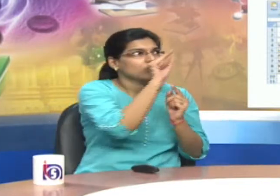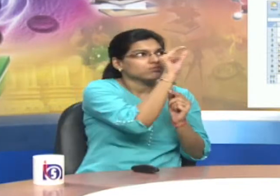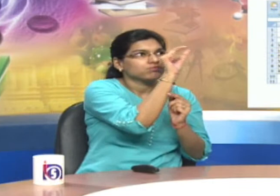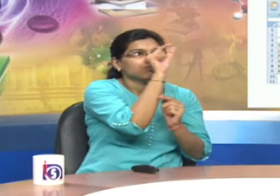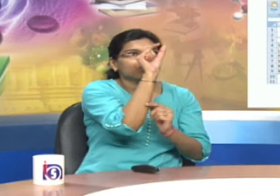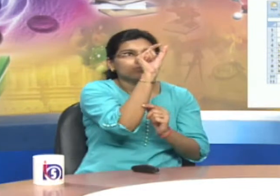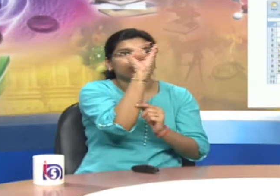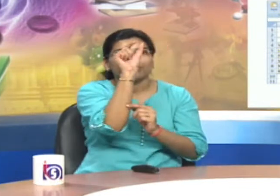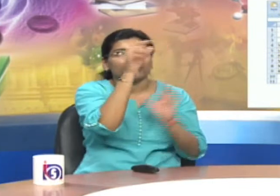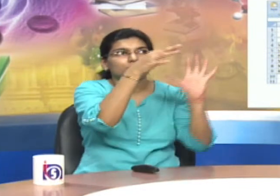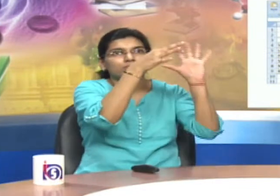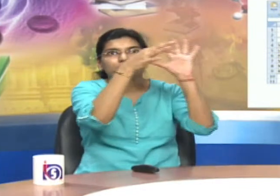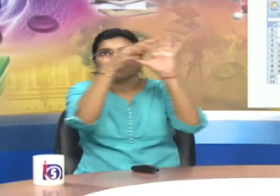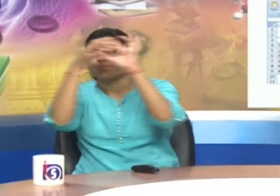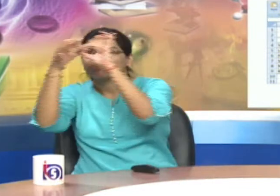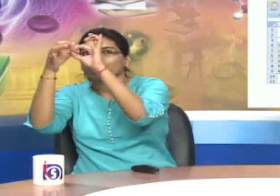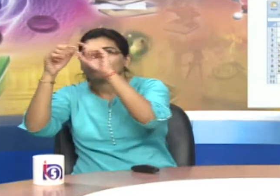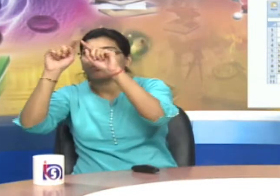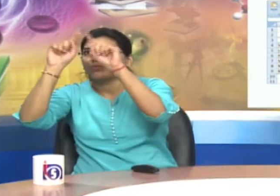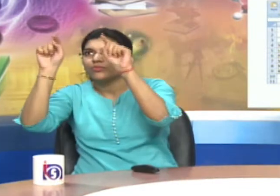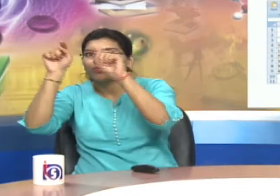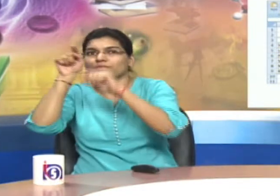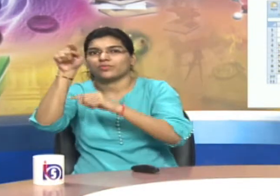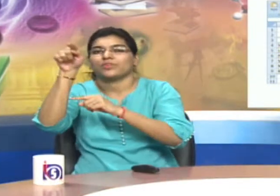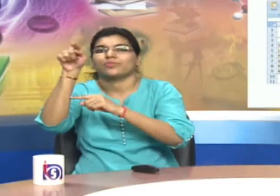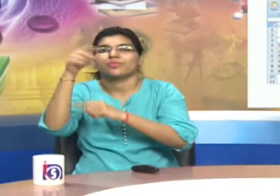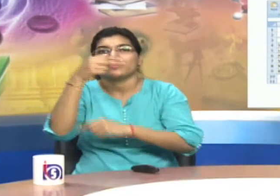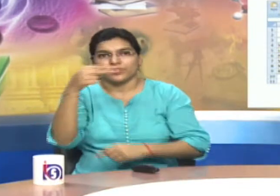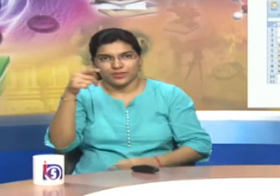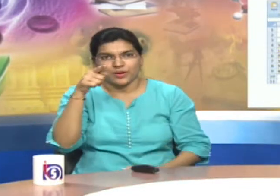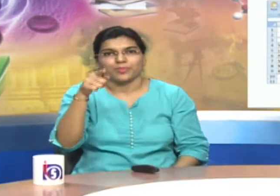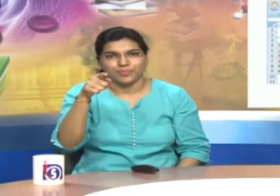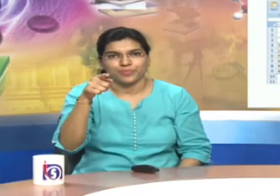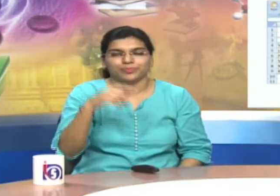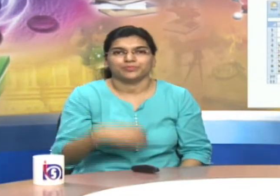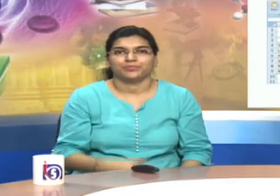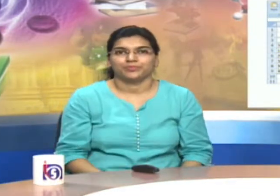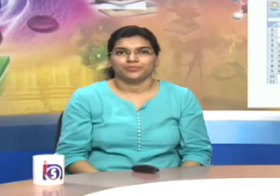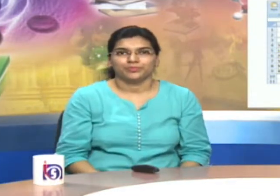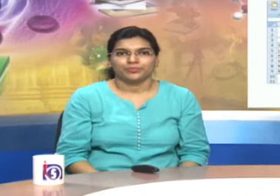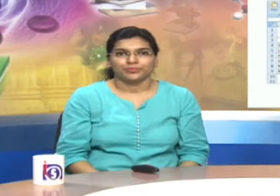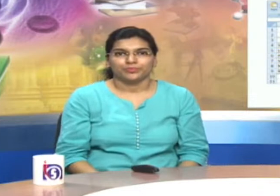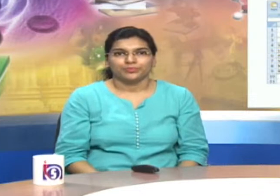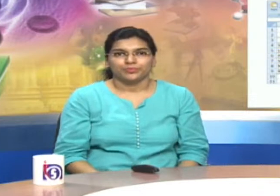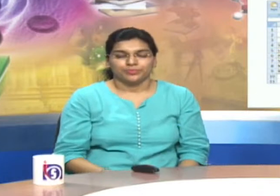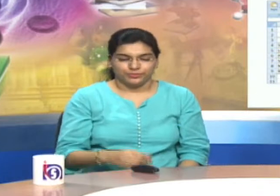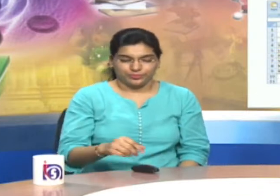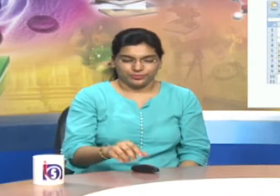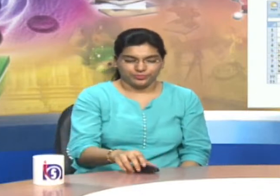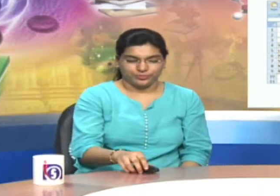of all the marks of physics, chemistry, mathematics, English. So this is the easiest way.